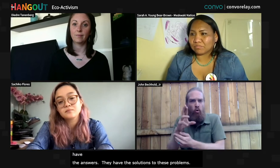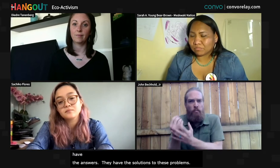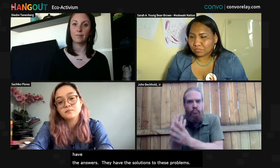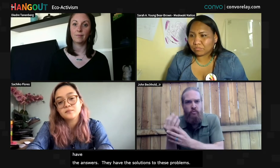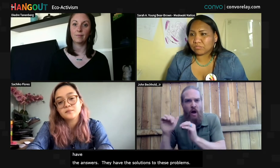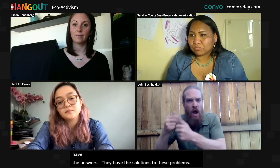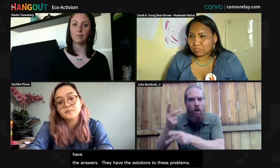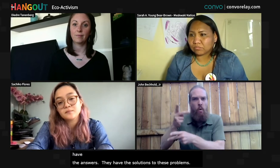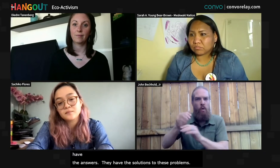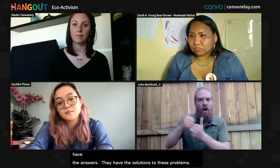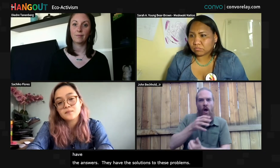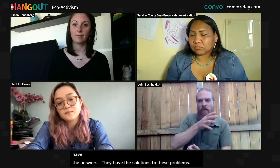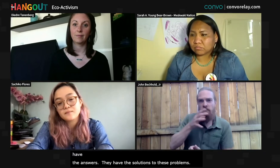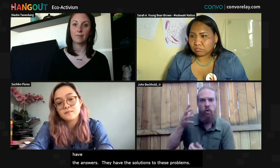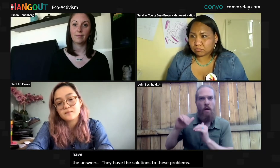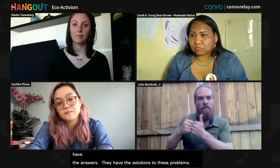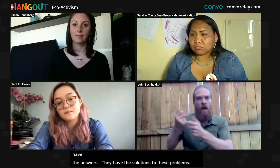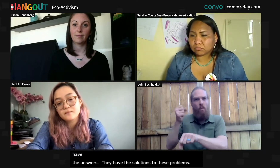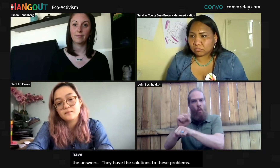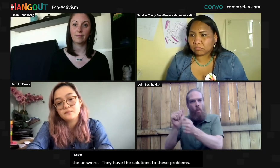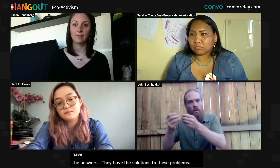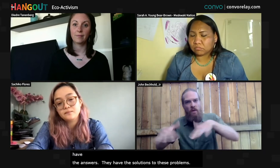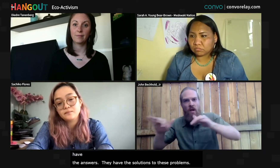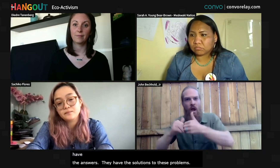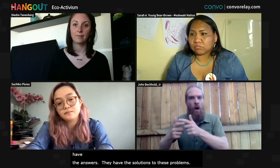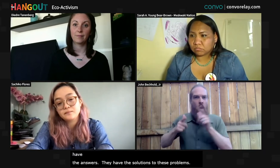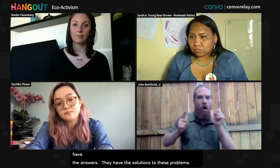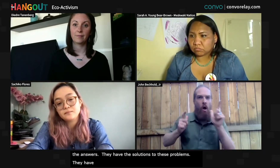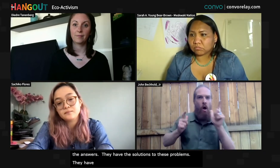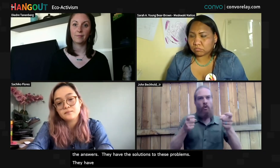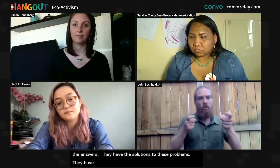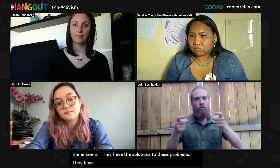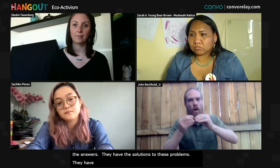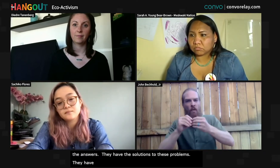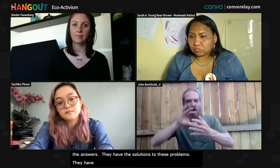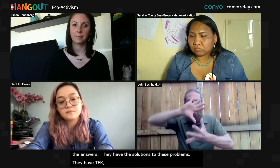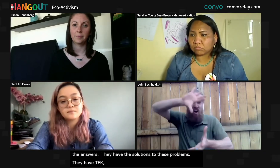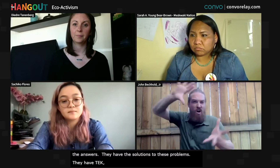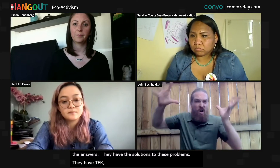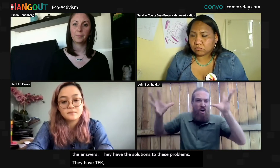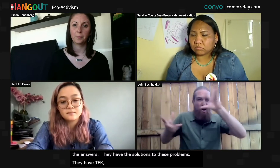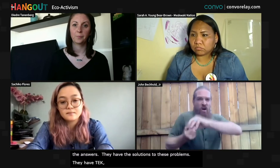So they have TEK. So it's the tribal knowledge of how you work with the land.